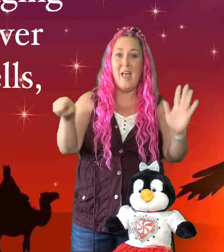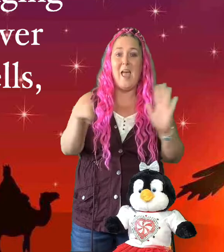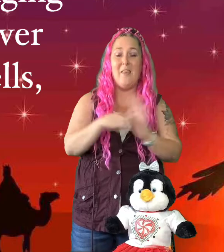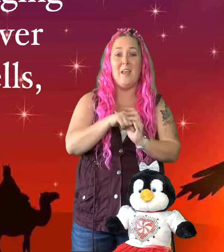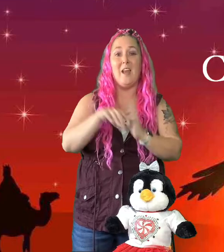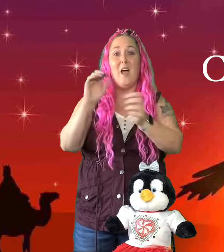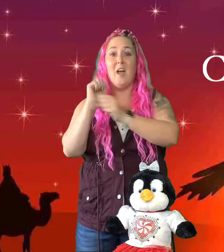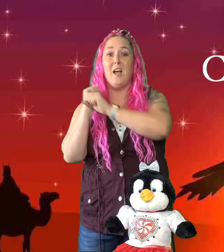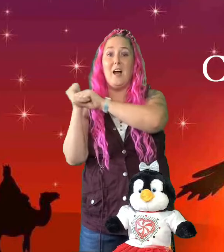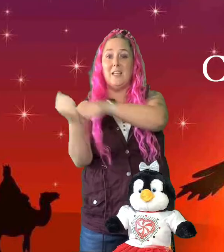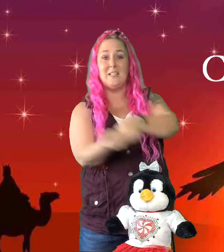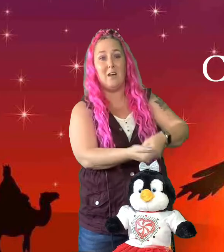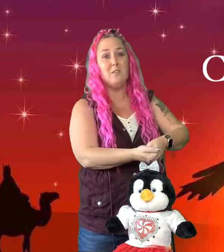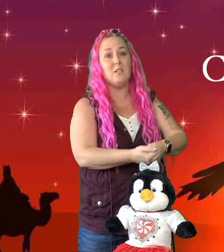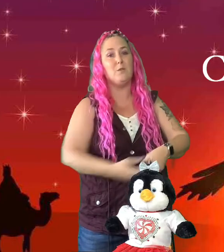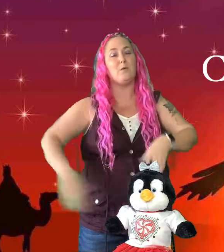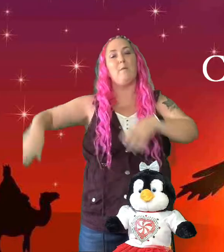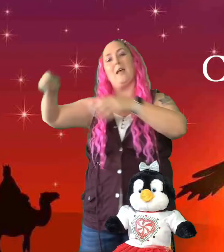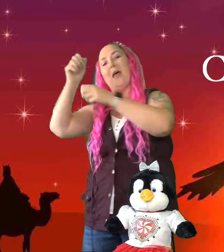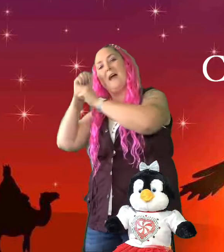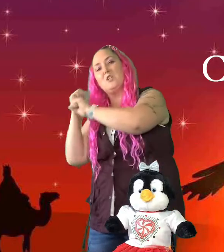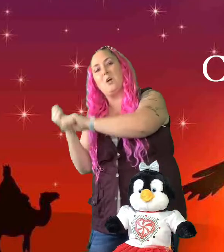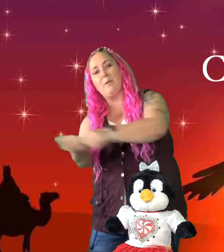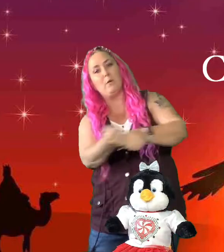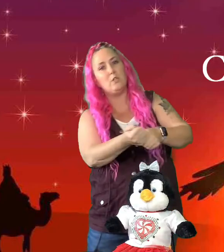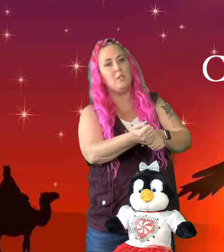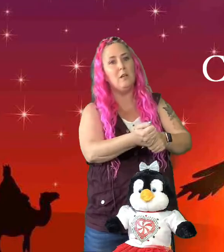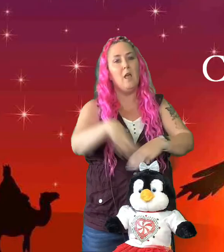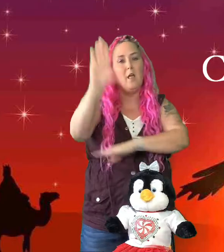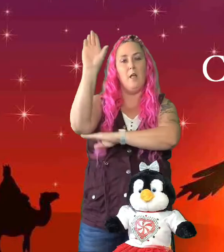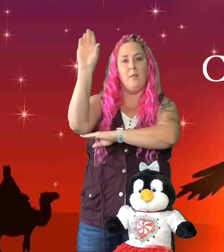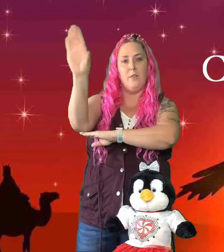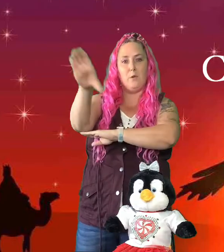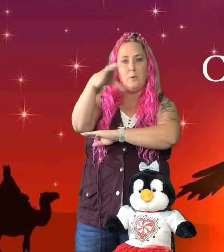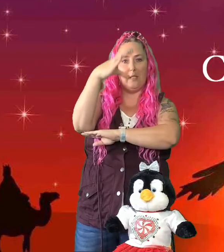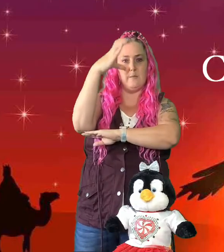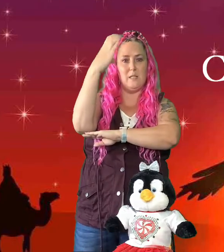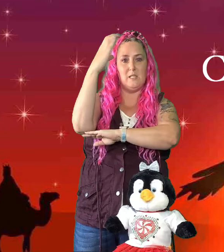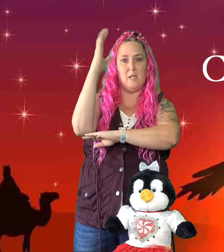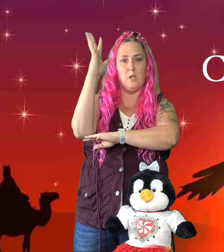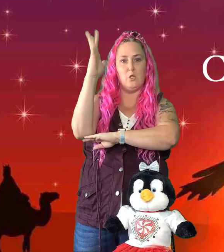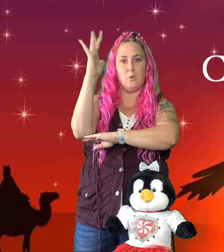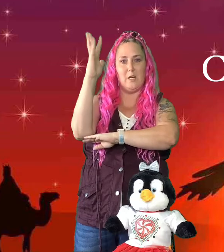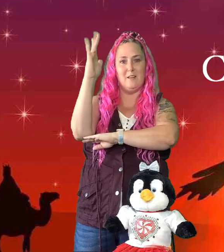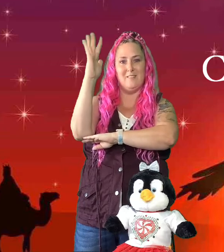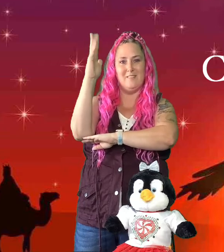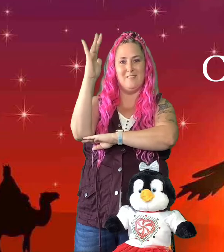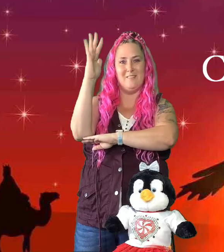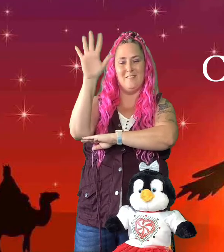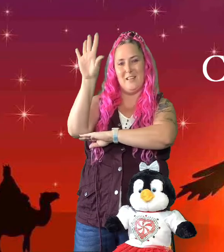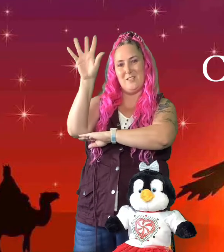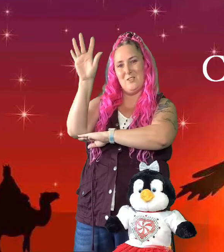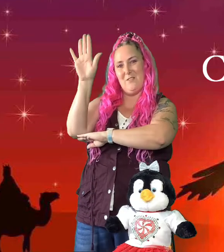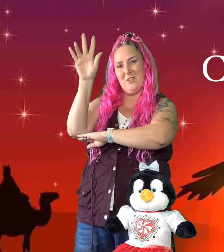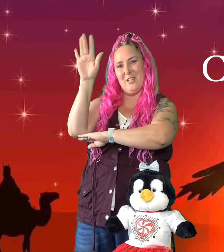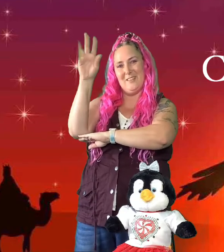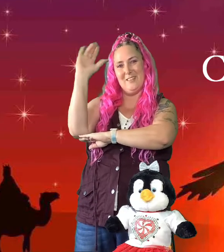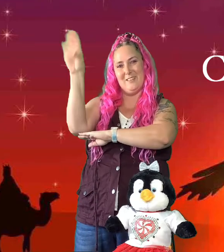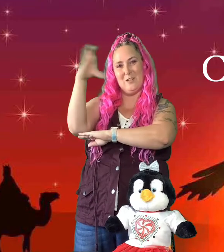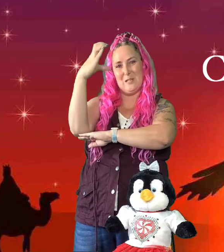and then cutting down, so you just wanna make an axe chopping motion, the Christmas tree. That's the sign for tree, good,